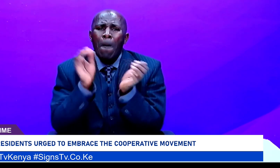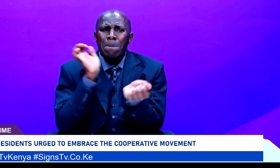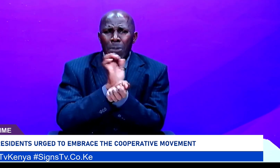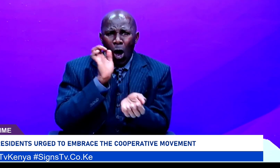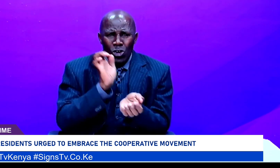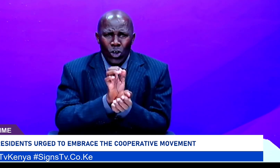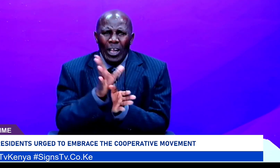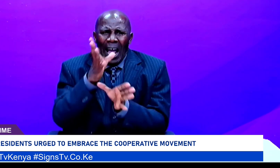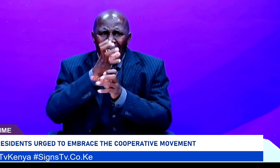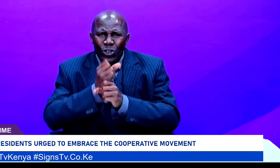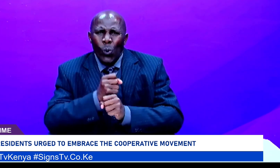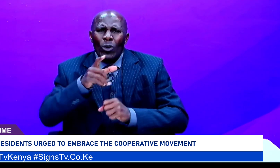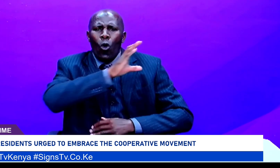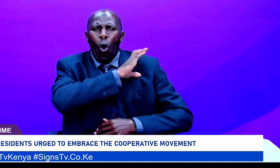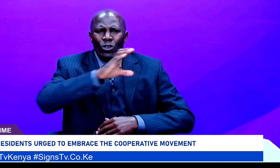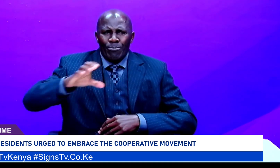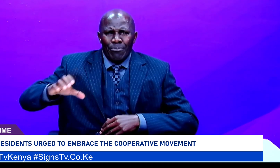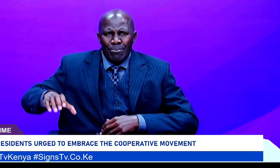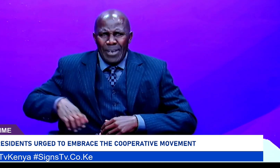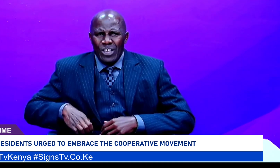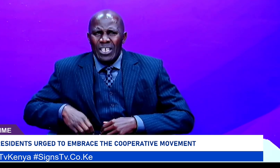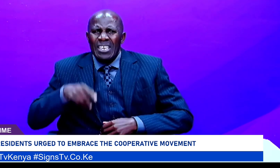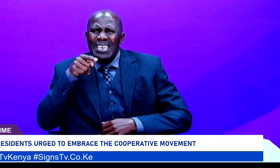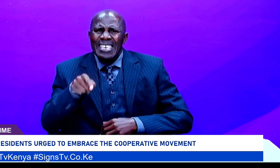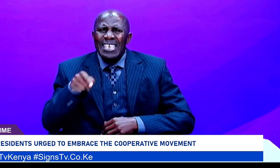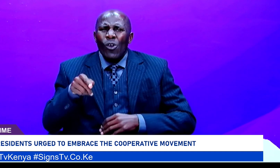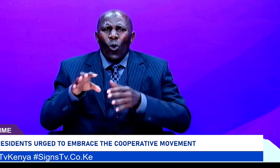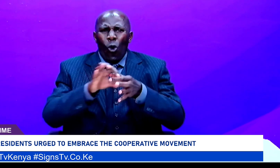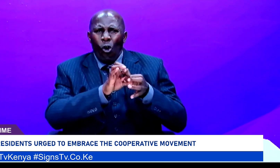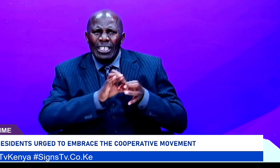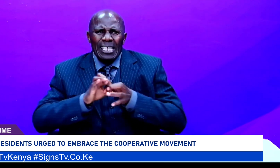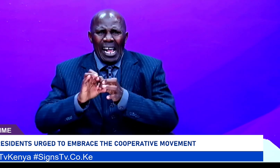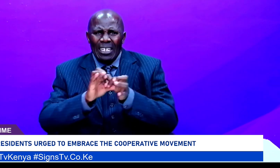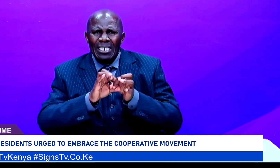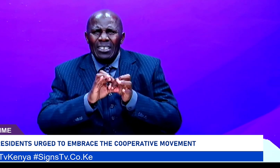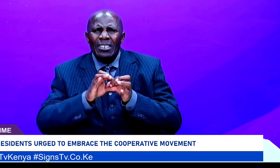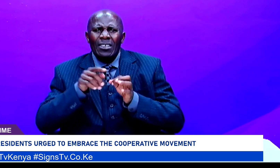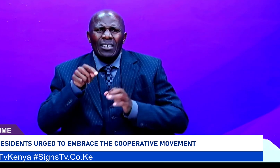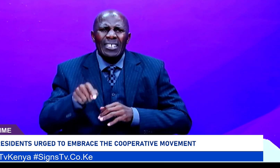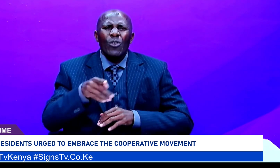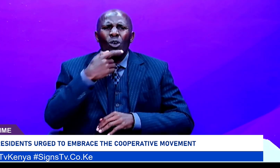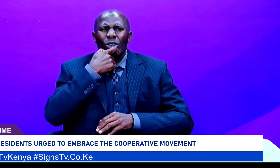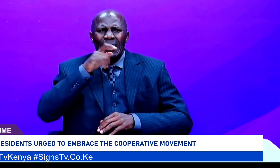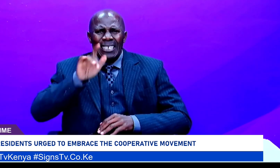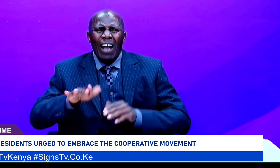at a transformative empowerment training for women leaders in Bondo, and Assist Commissioner